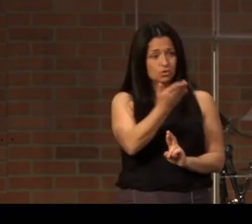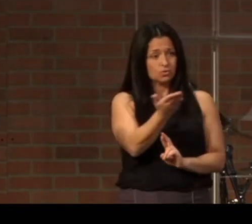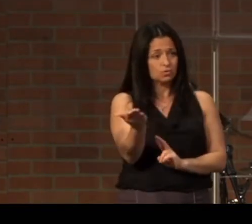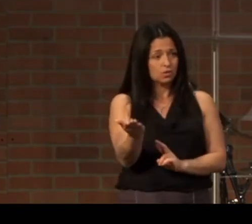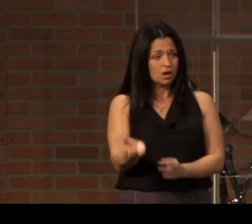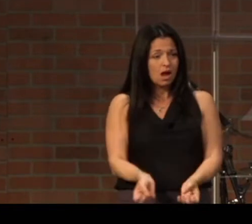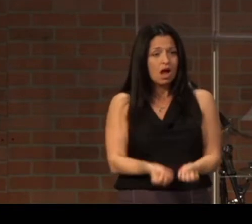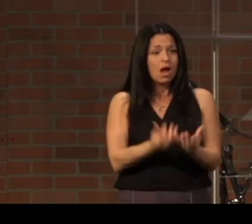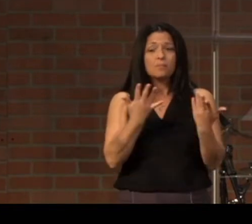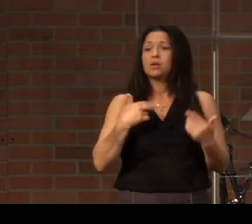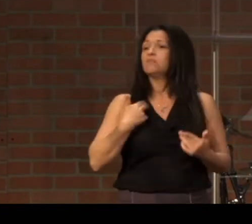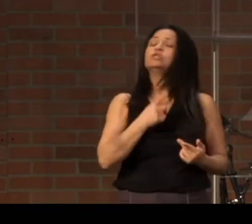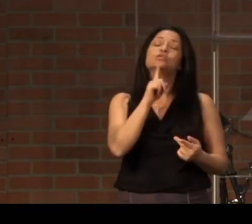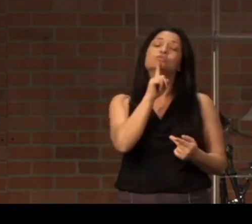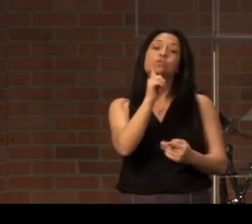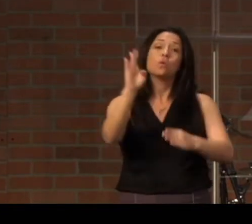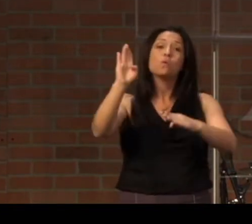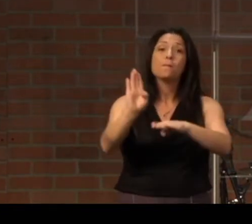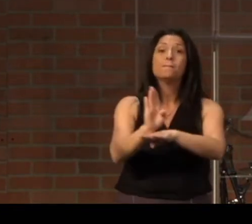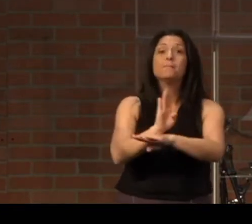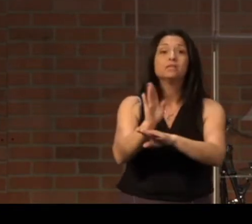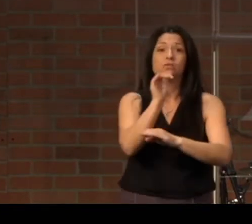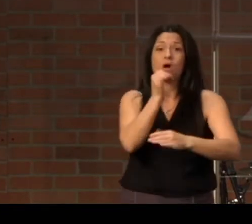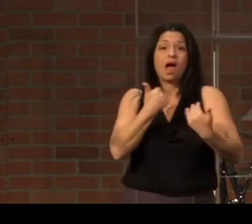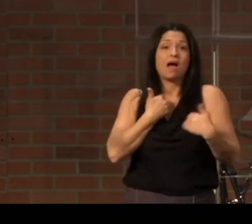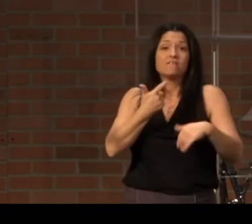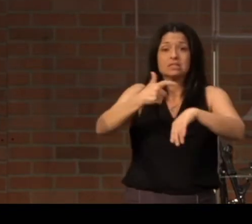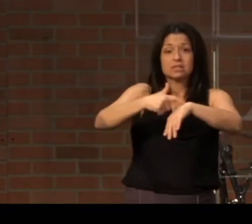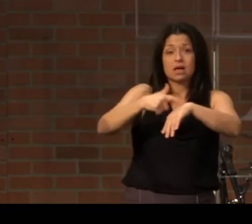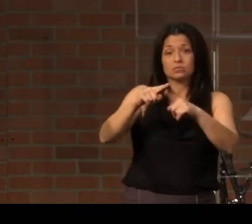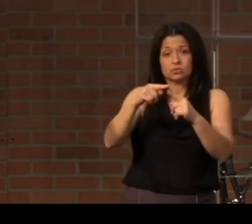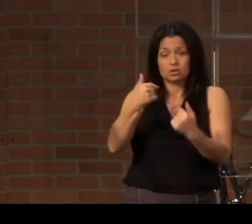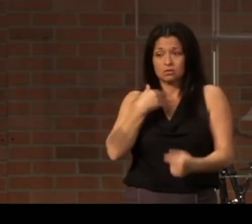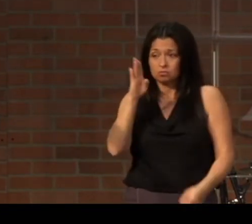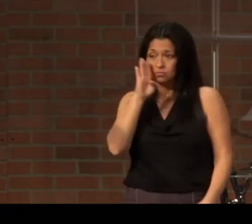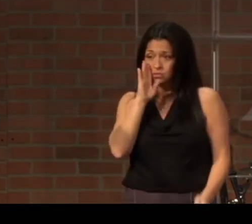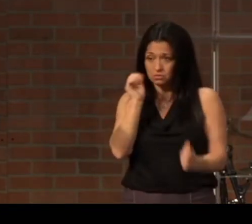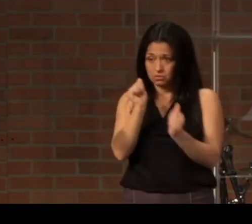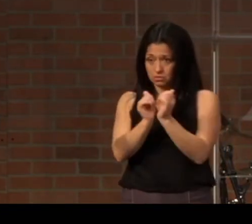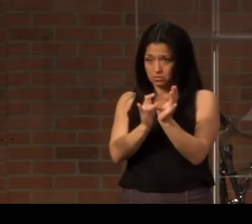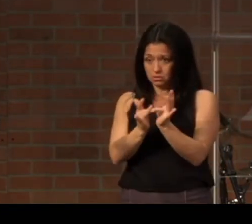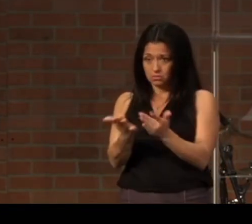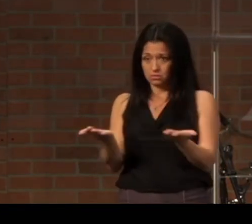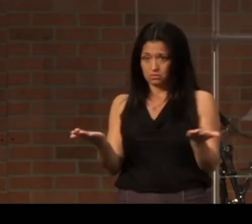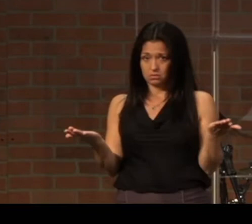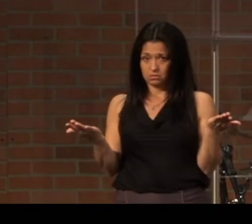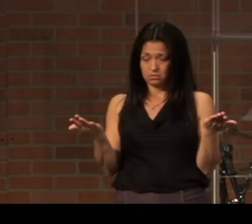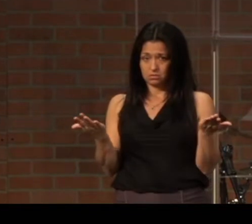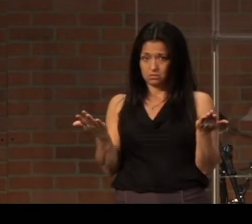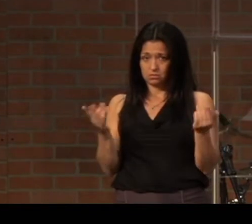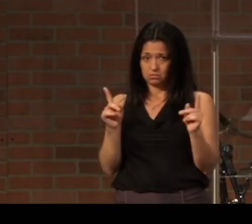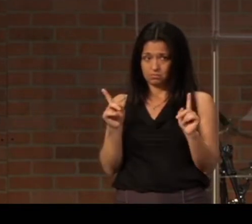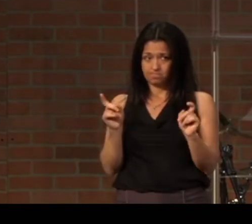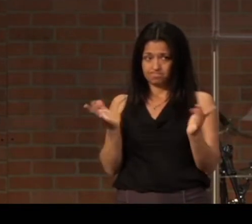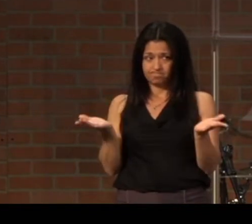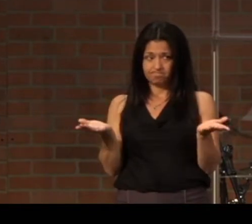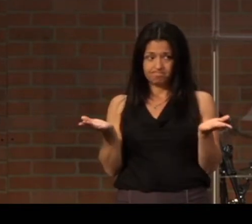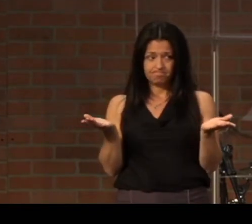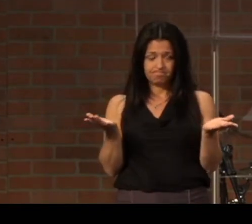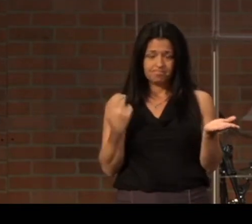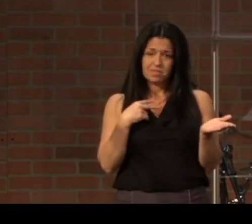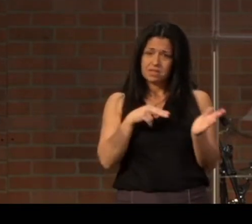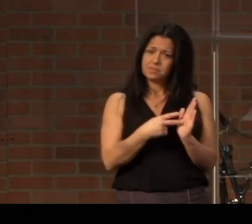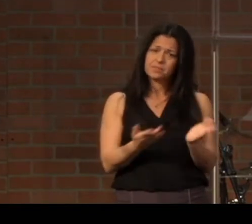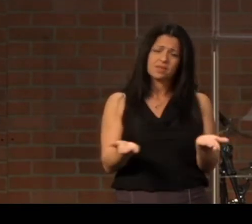busy, we don't have time to have breakfast with Jesus? I mean, come on. If we were